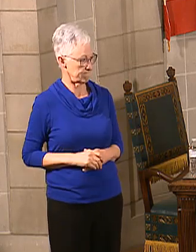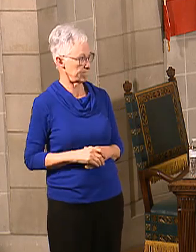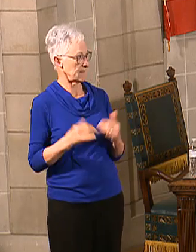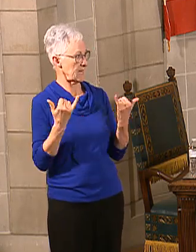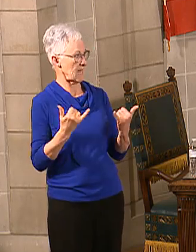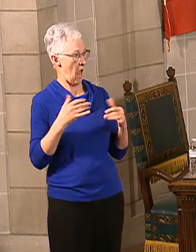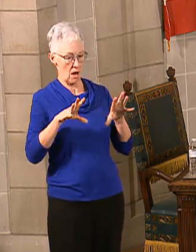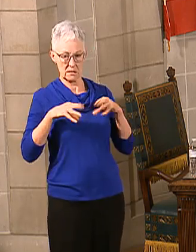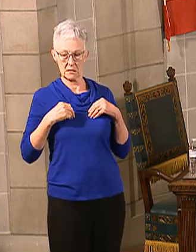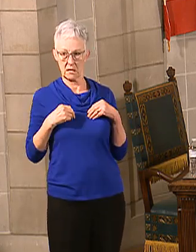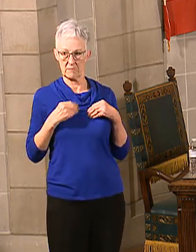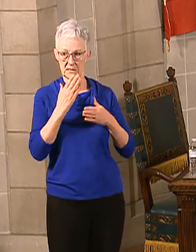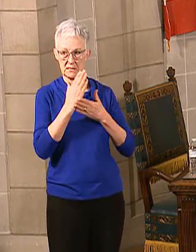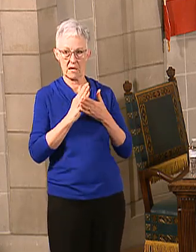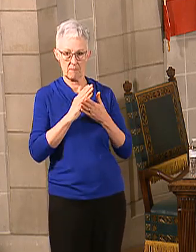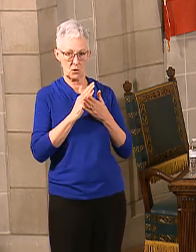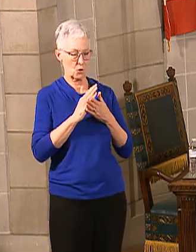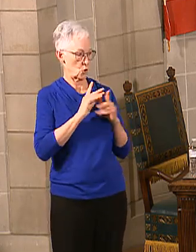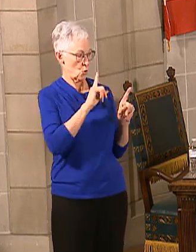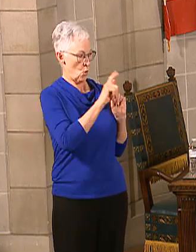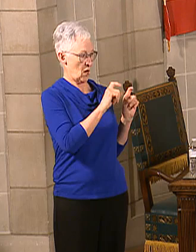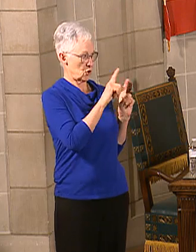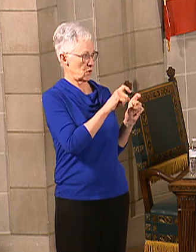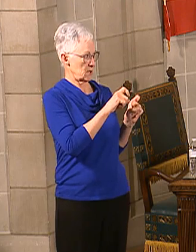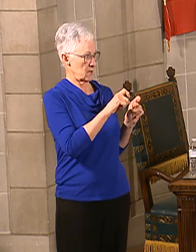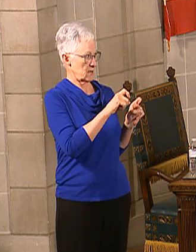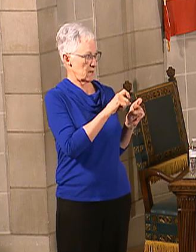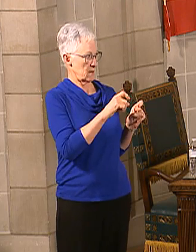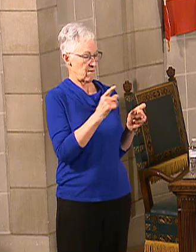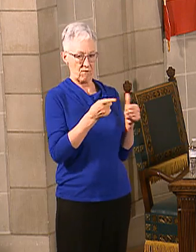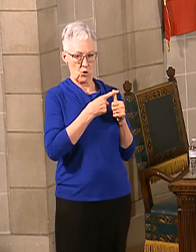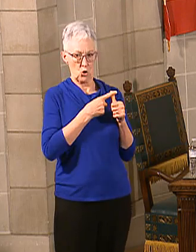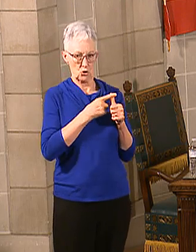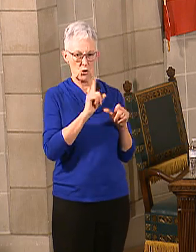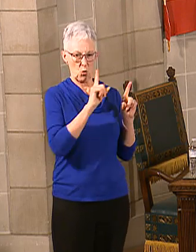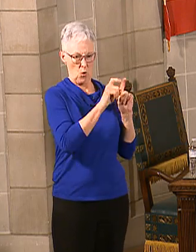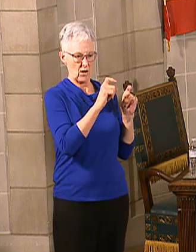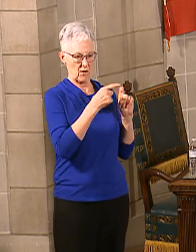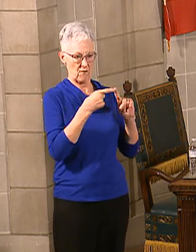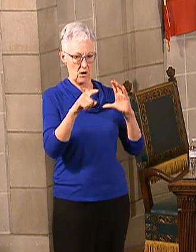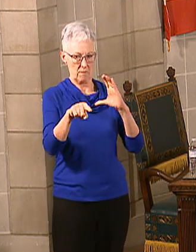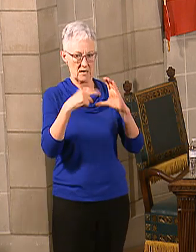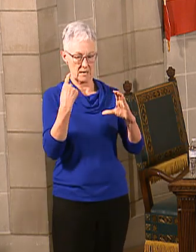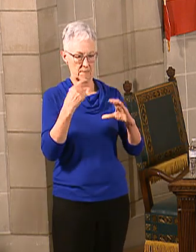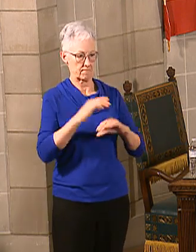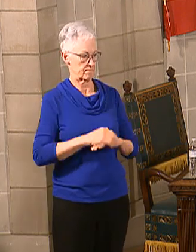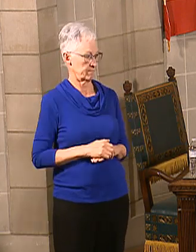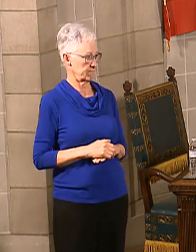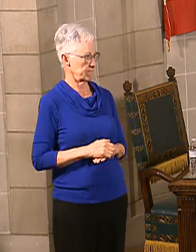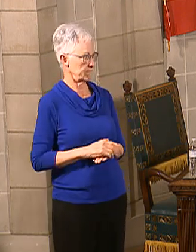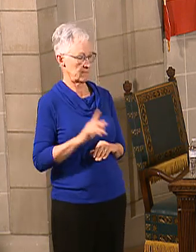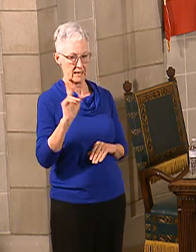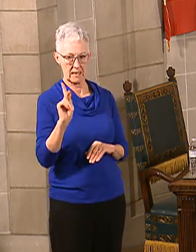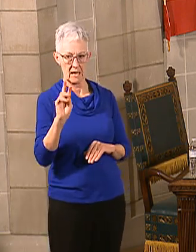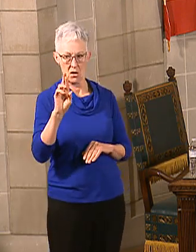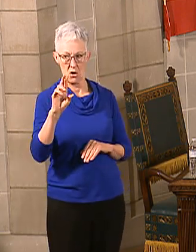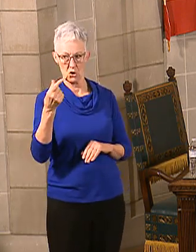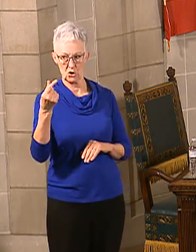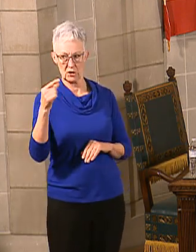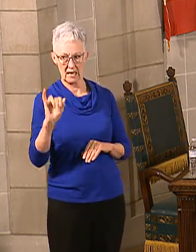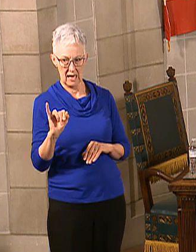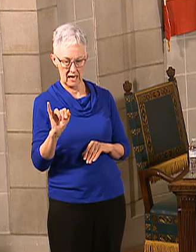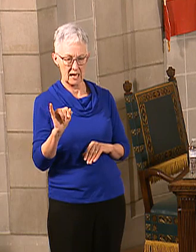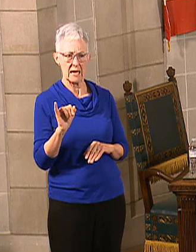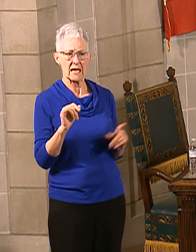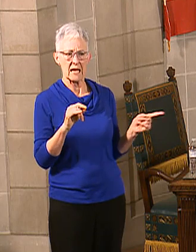into the questions and answers. We start again, as always, with the questions we received. First one is from Tyson Hervanik from KRGI. In regards